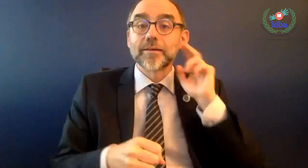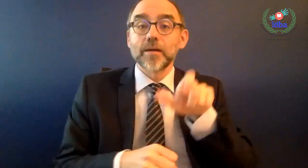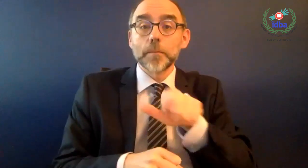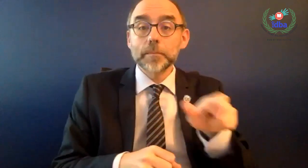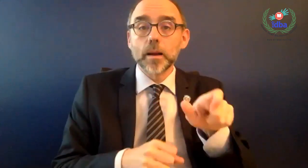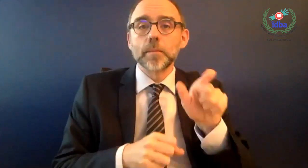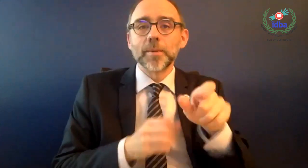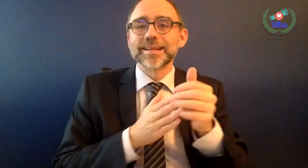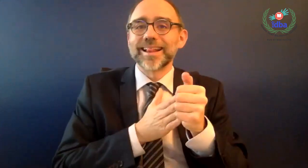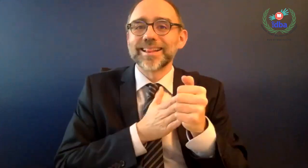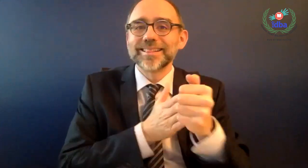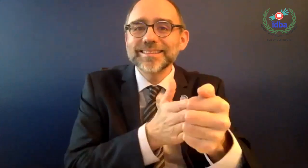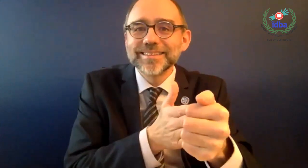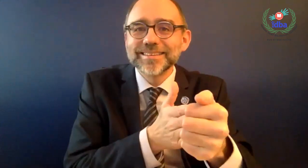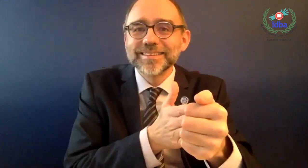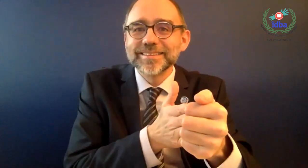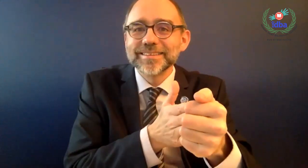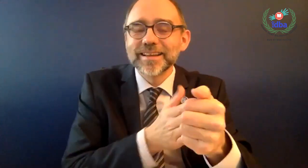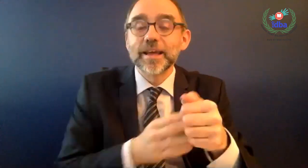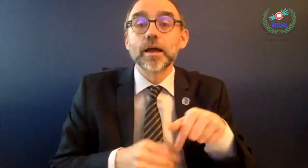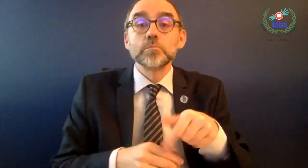because they are the strong organizations. They lead